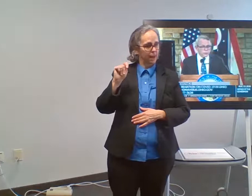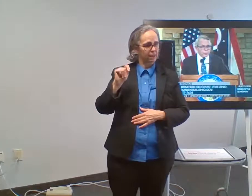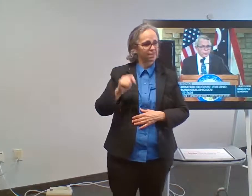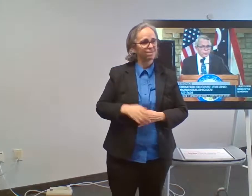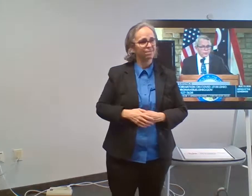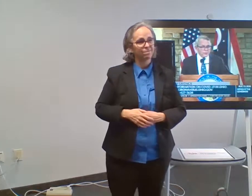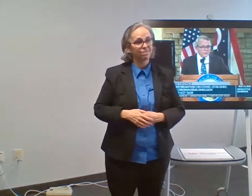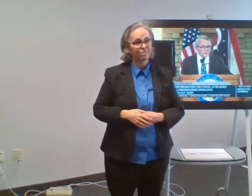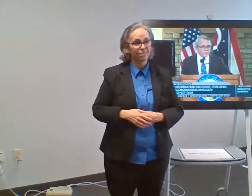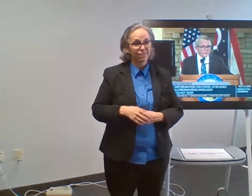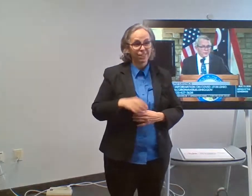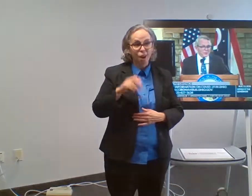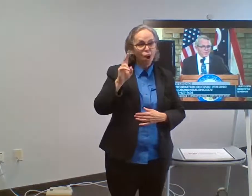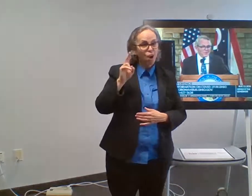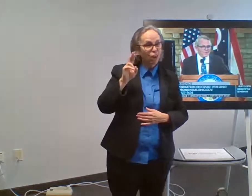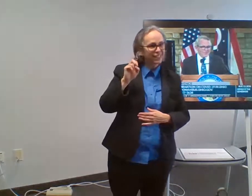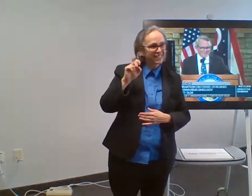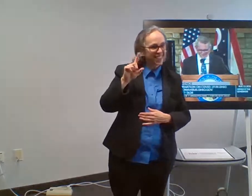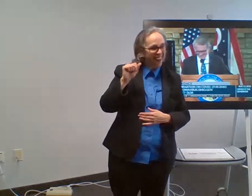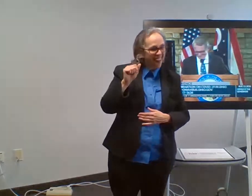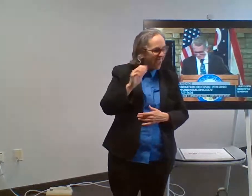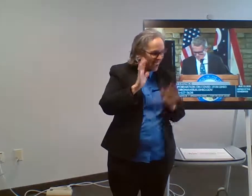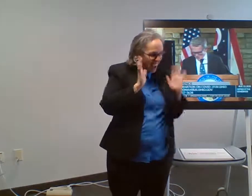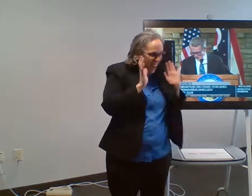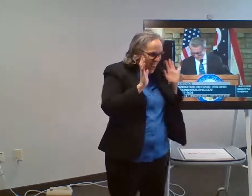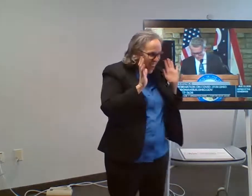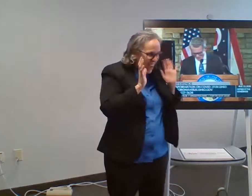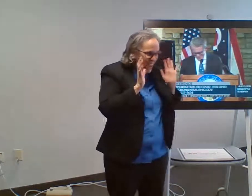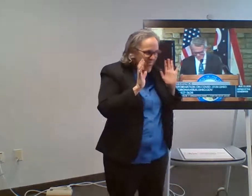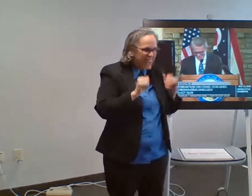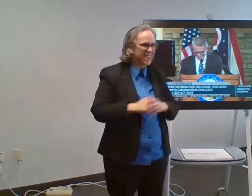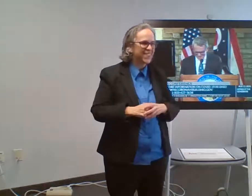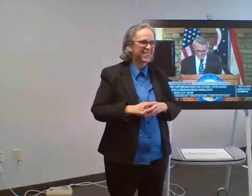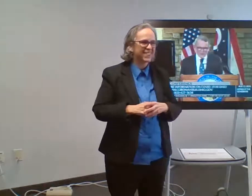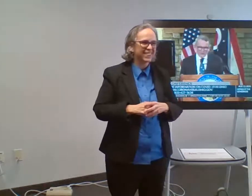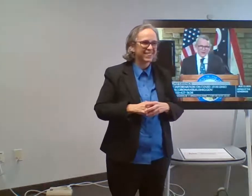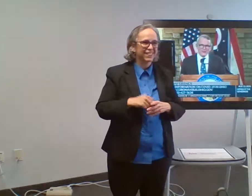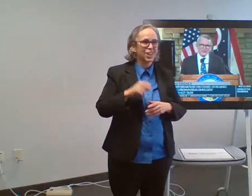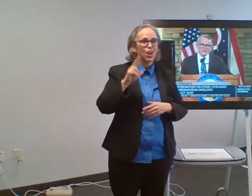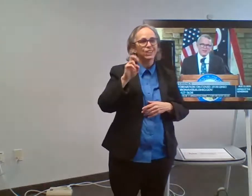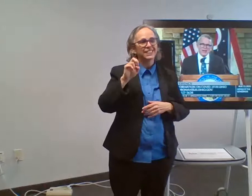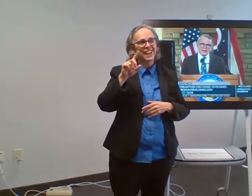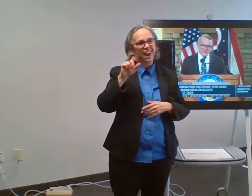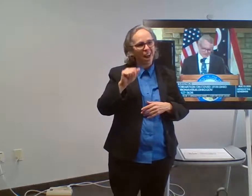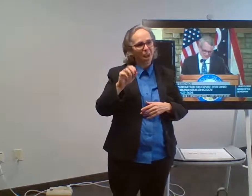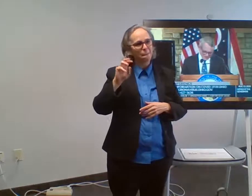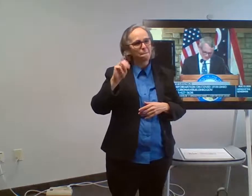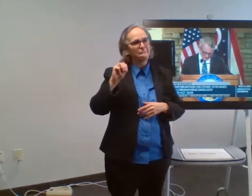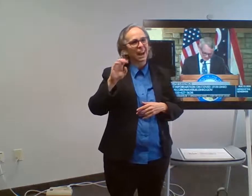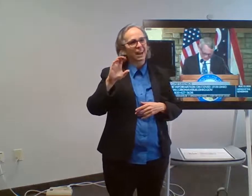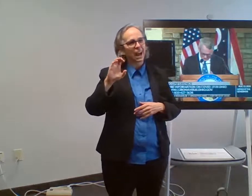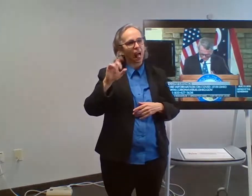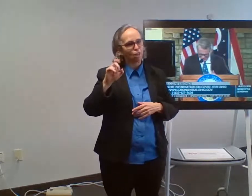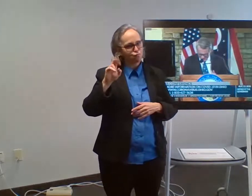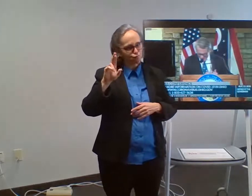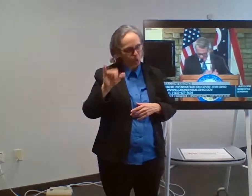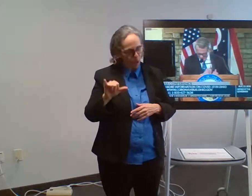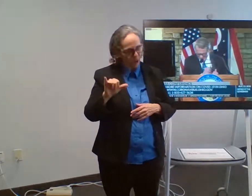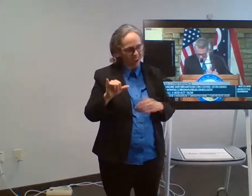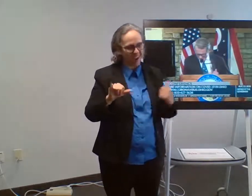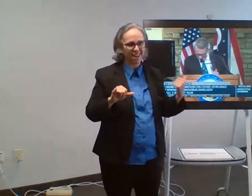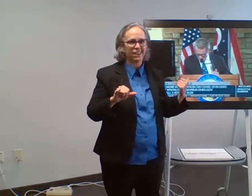Purcell, there you are. Purcell, you're there. Purcell McElroy. She's our Director of Aging. She's